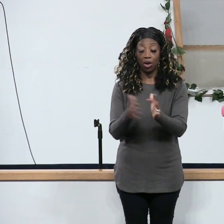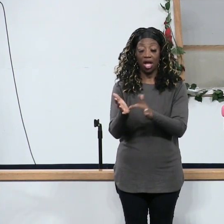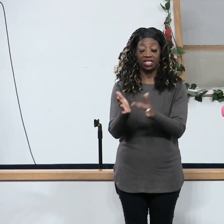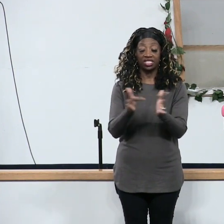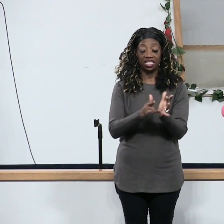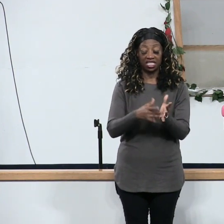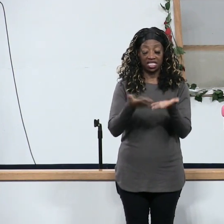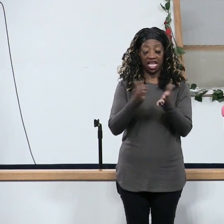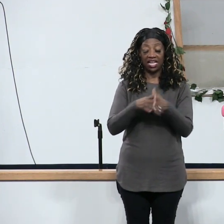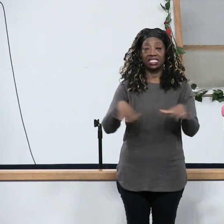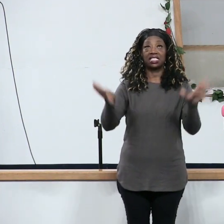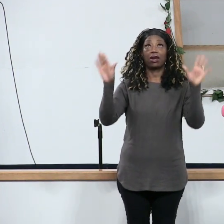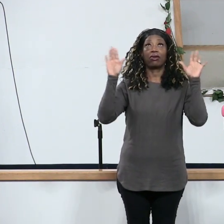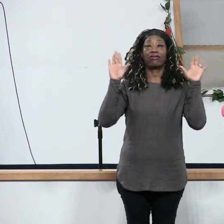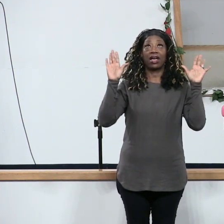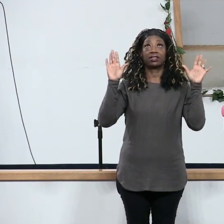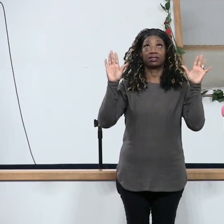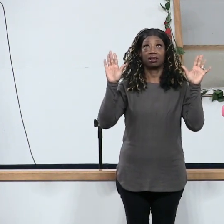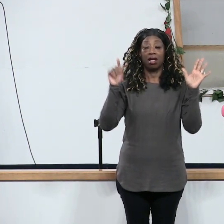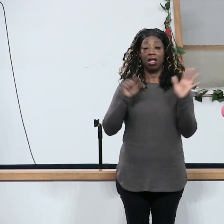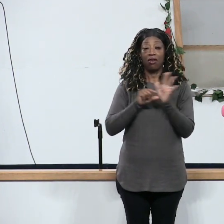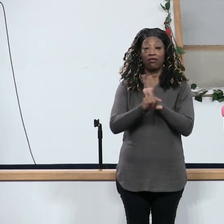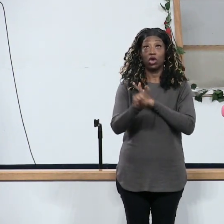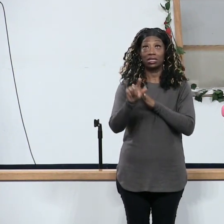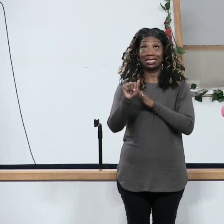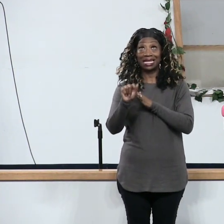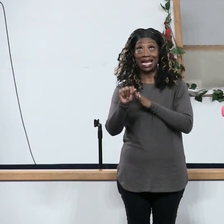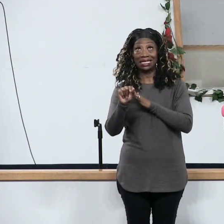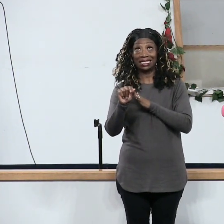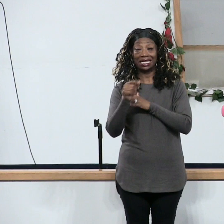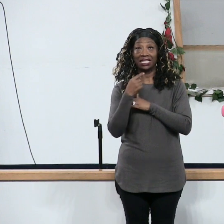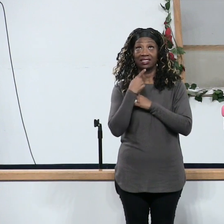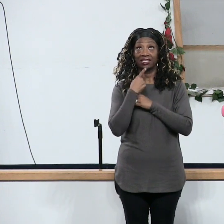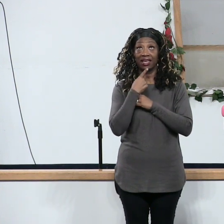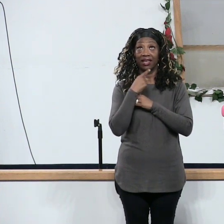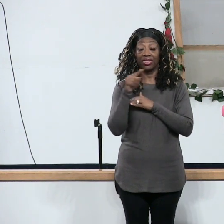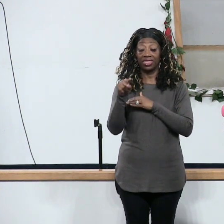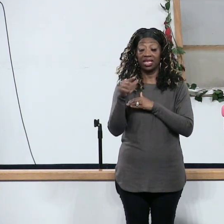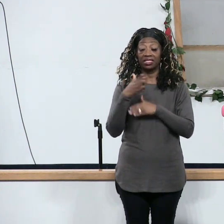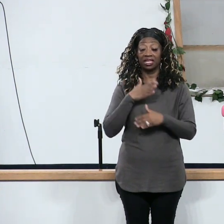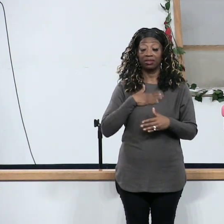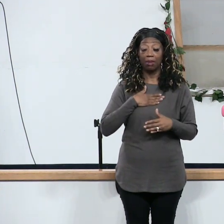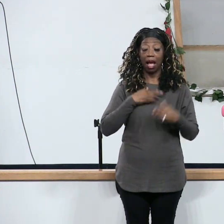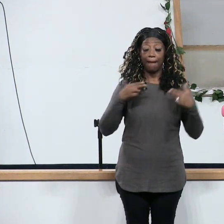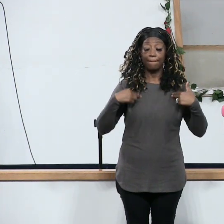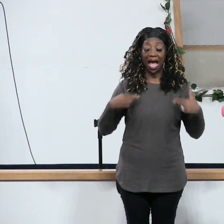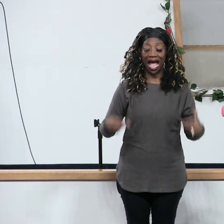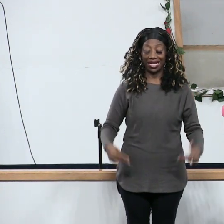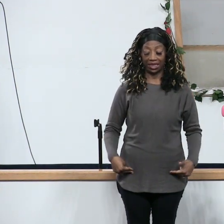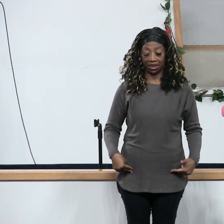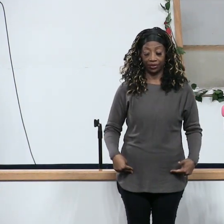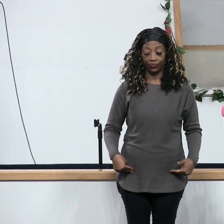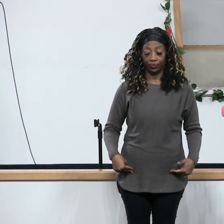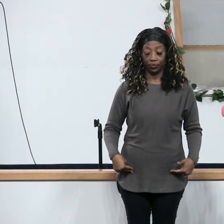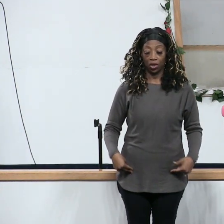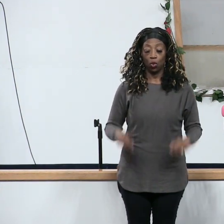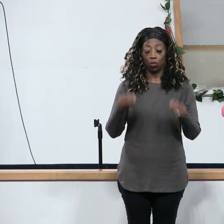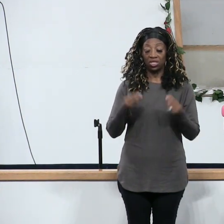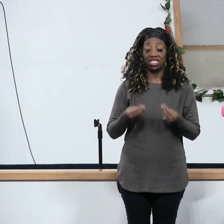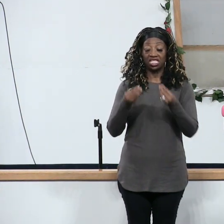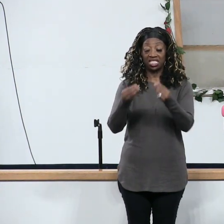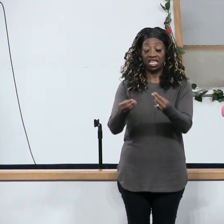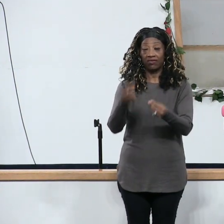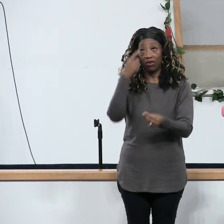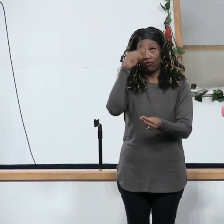sacrifice. Verse 19 says, "This is my body, which is given